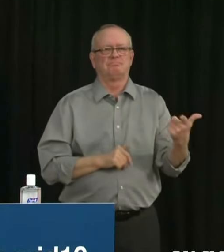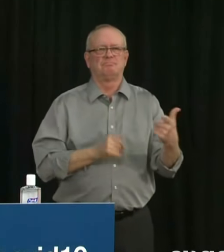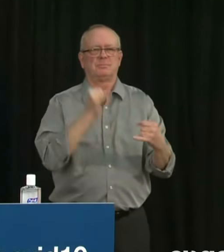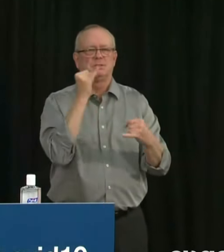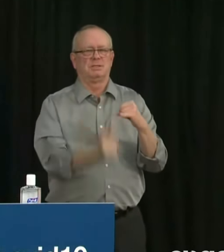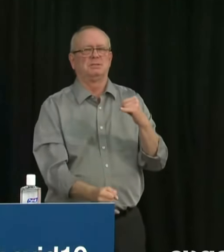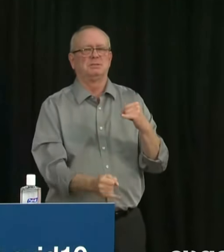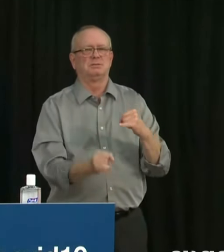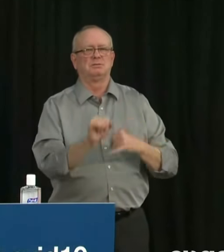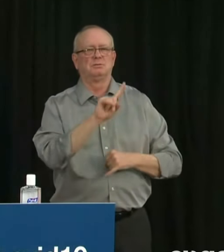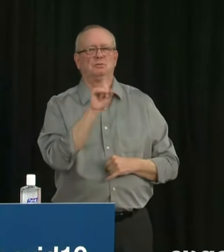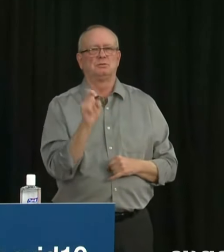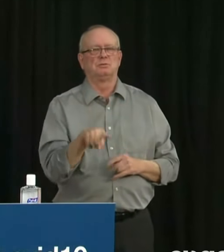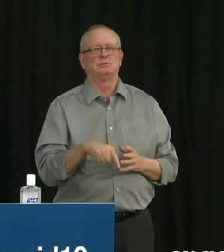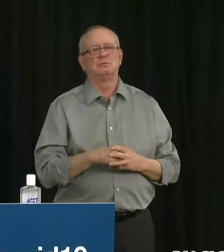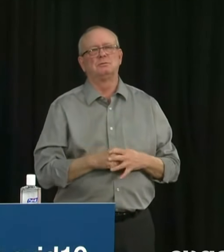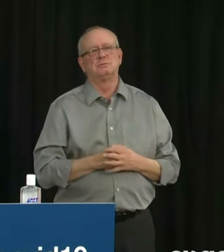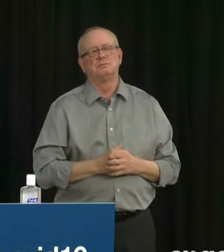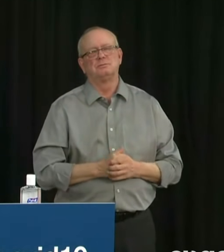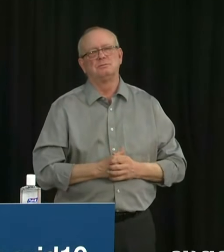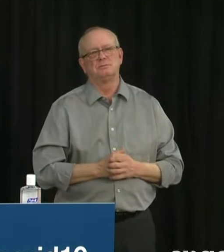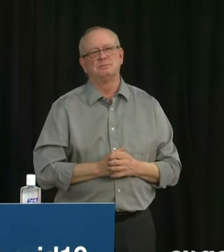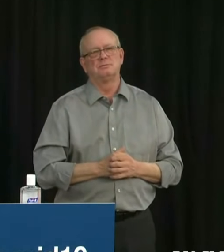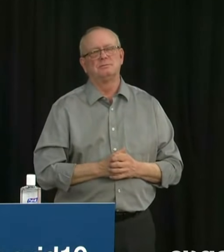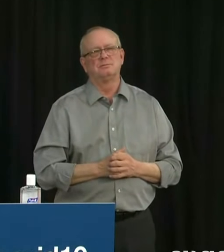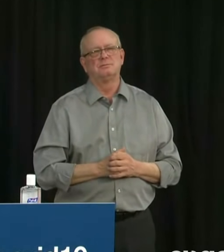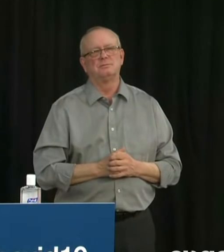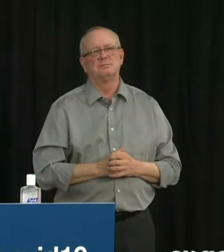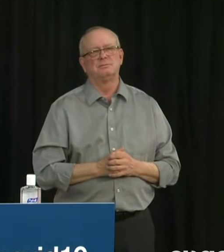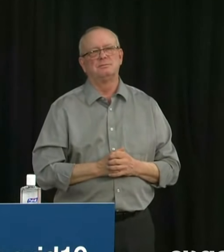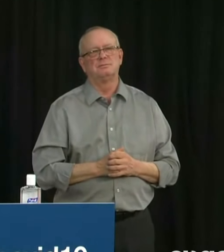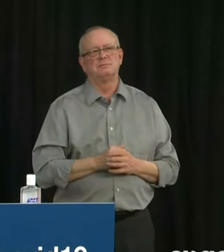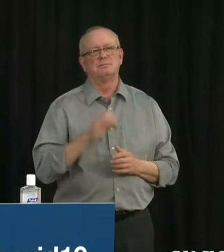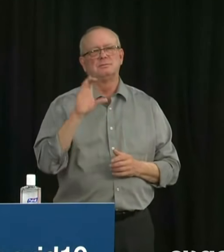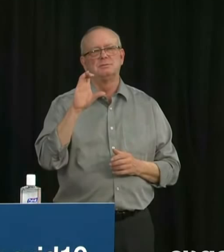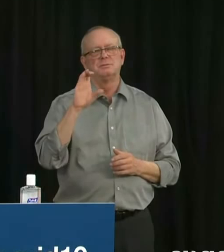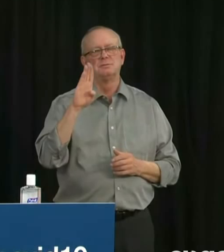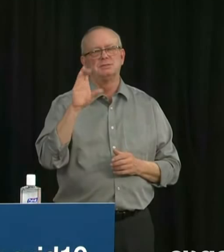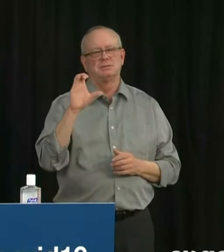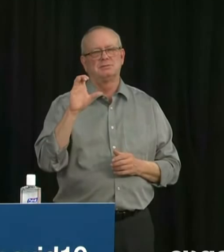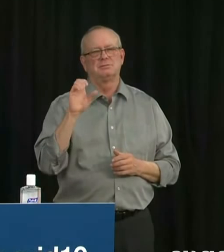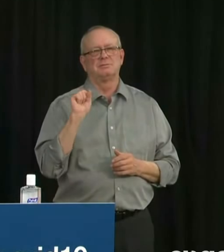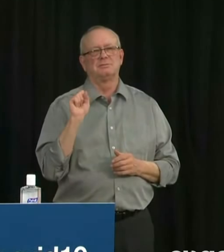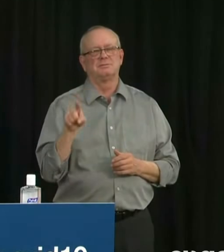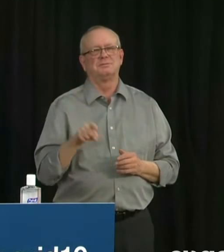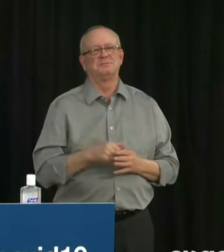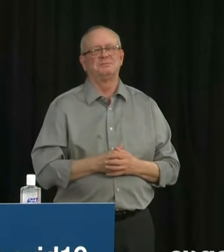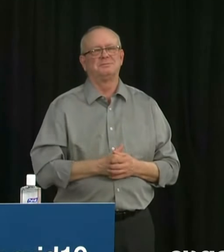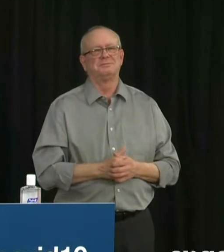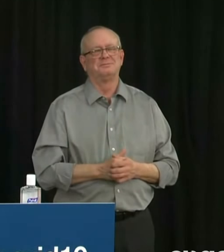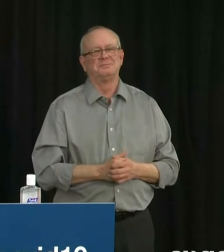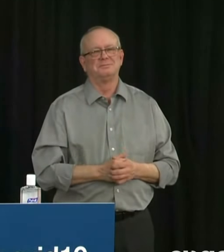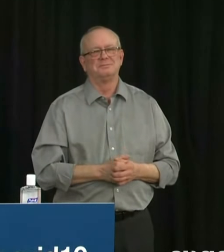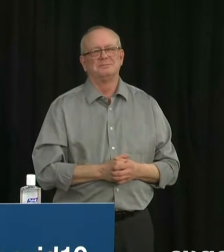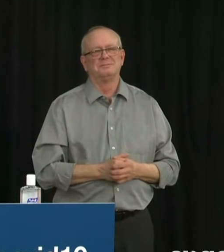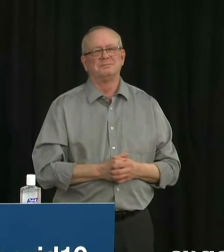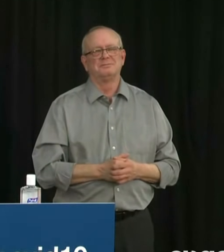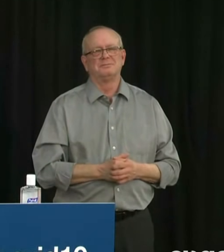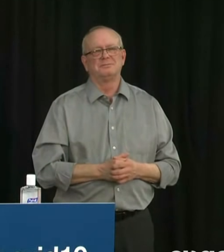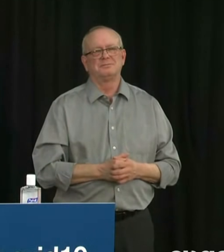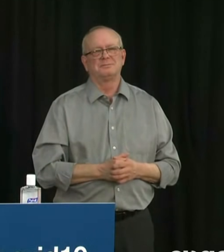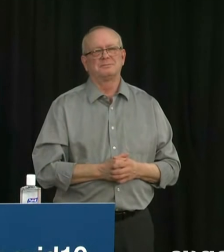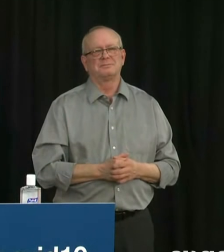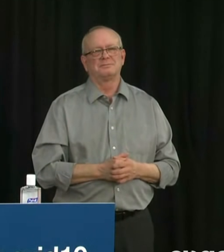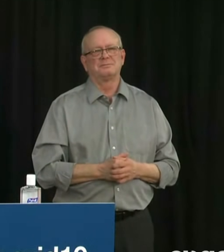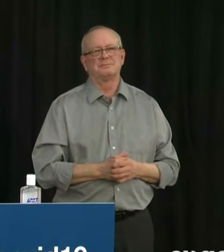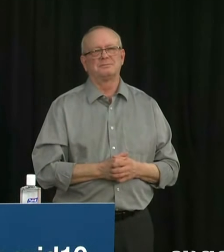please? The final question is Rafi Vuchakanian with CBC. Go ahead, Rafi. Dr. Hinshaw, you